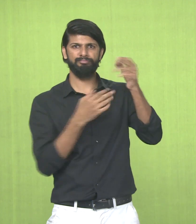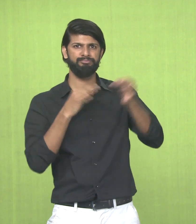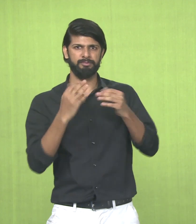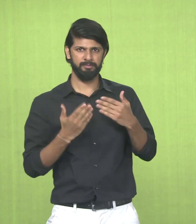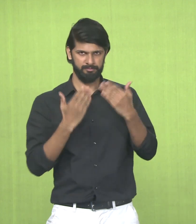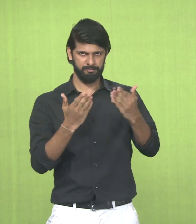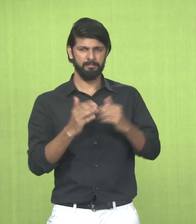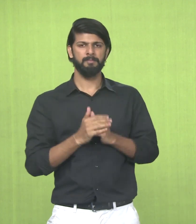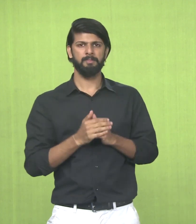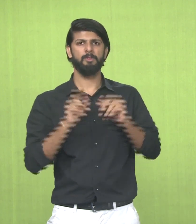Bodhisattva Avalokiteswara